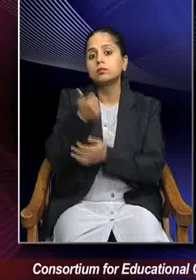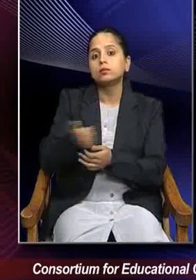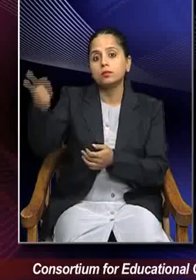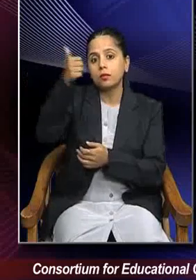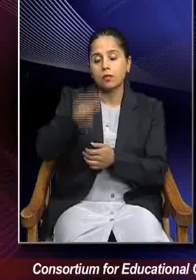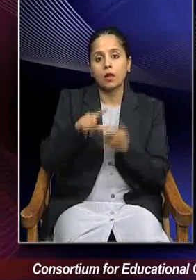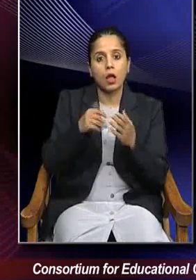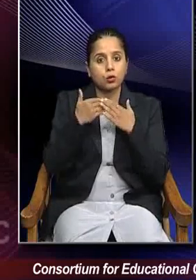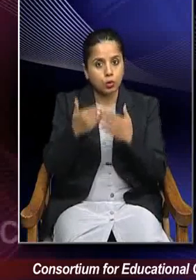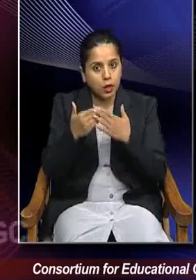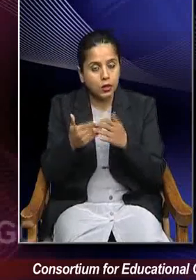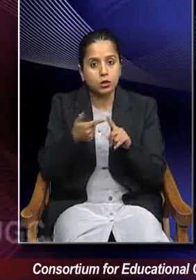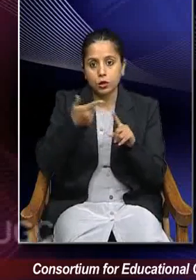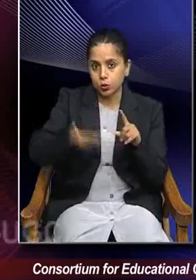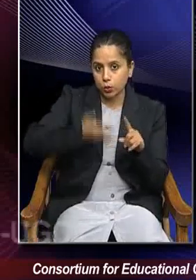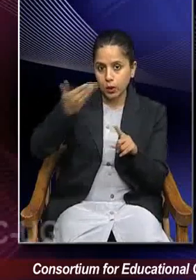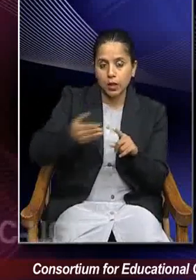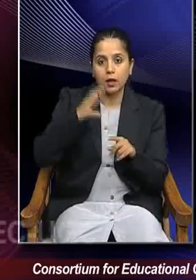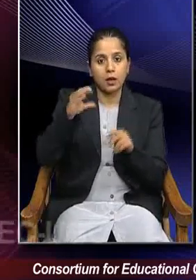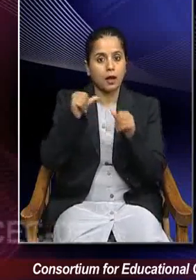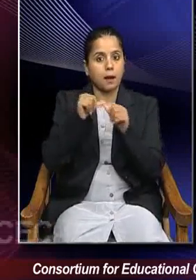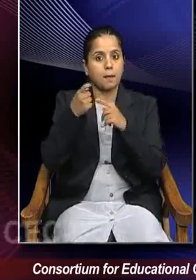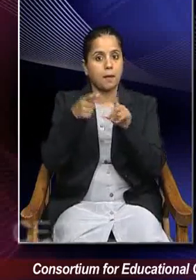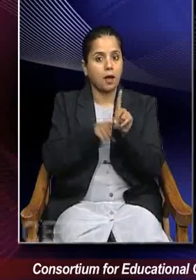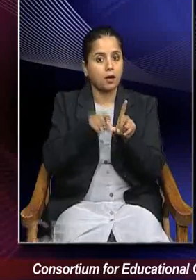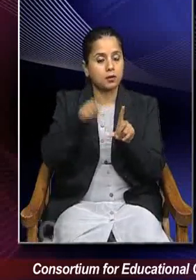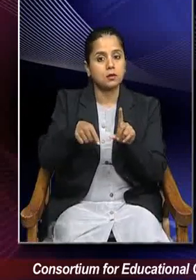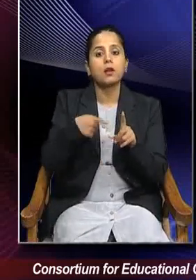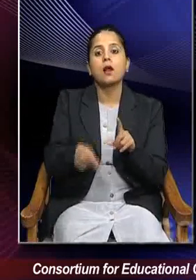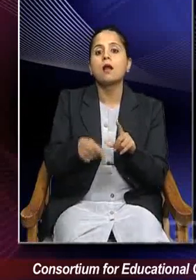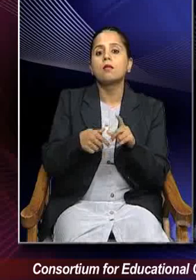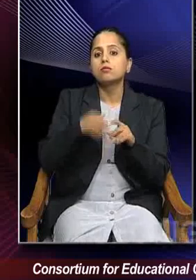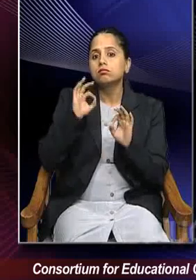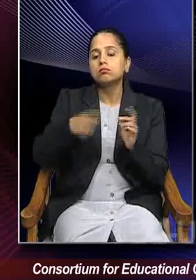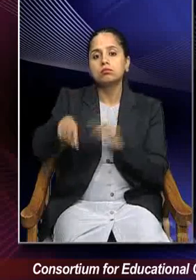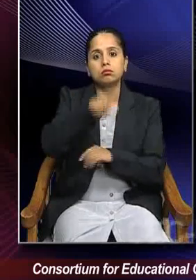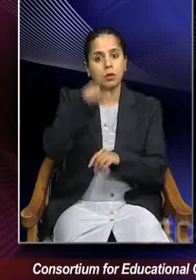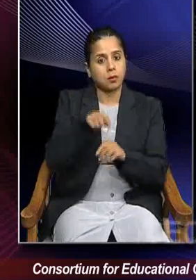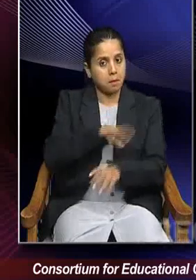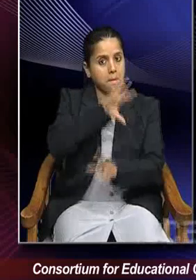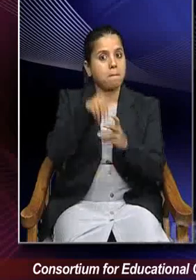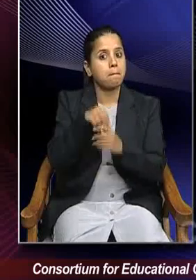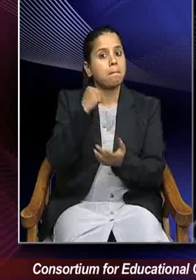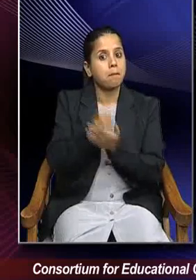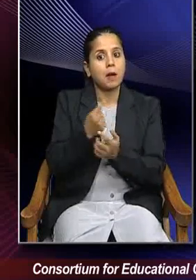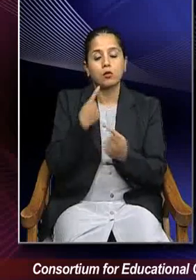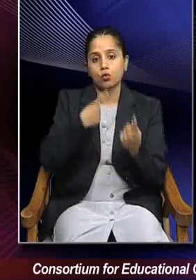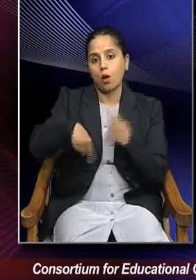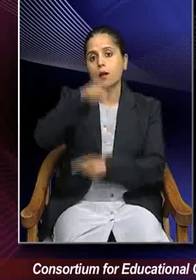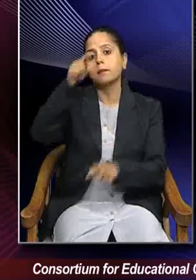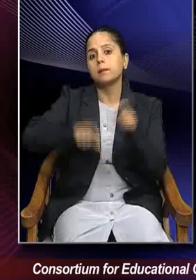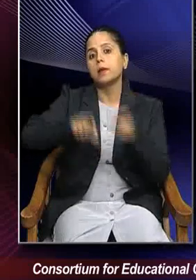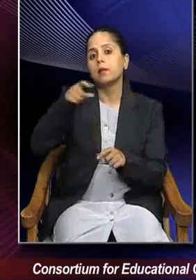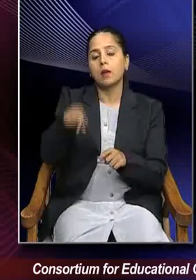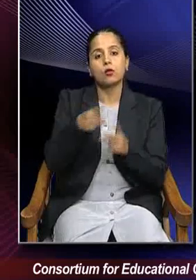education, through training, through capacity building, we can inculcate the resilience among the people